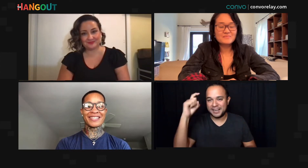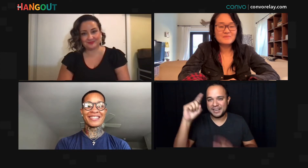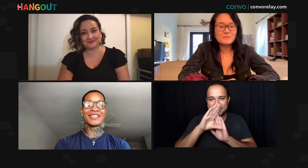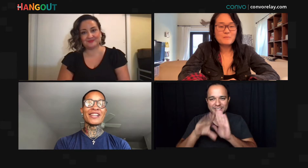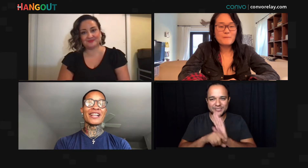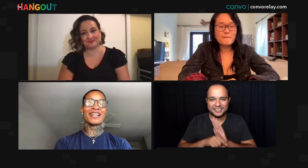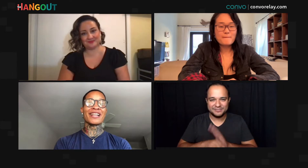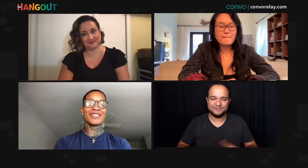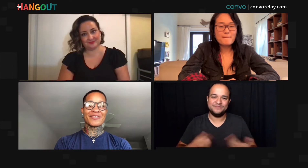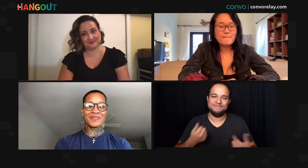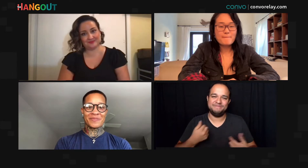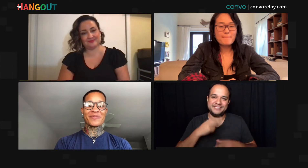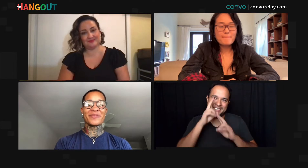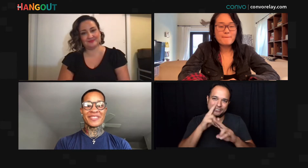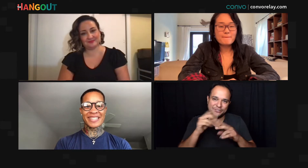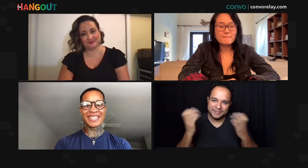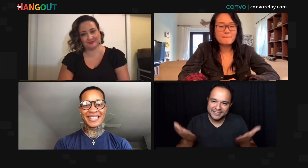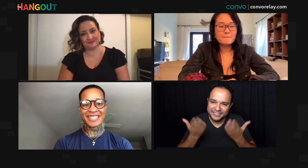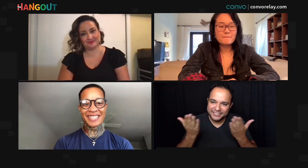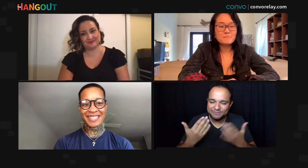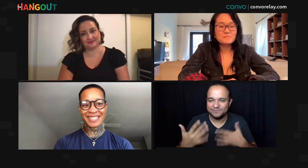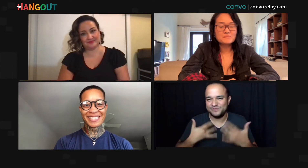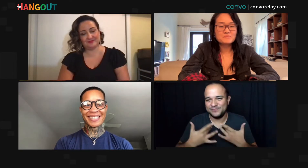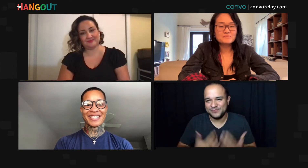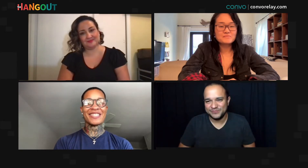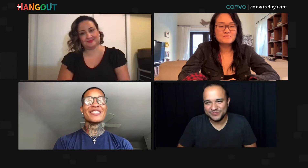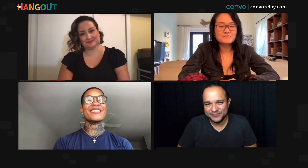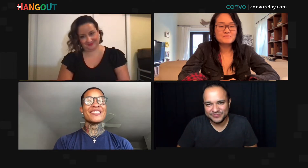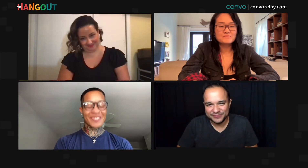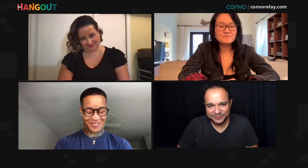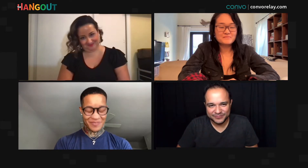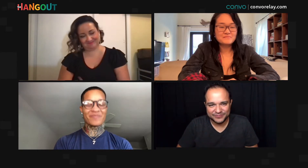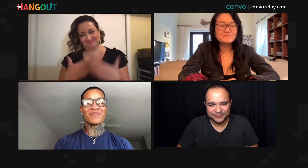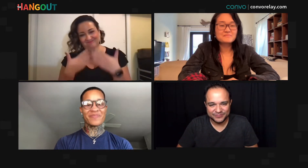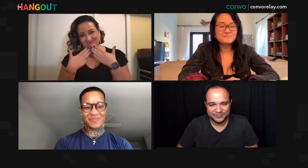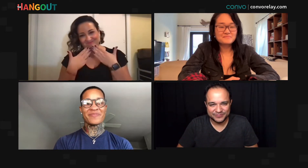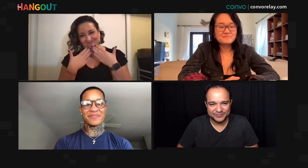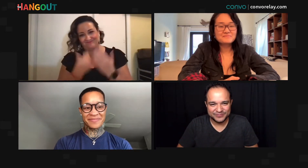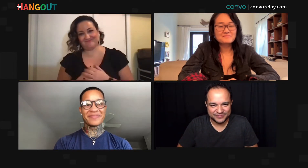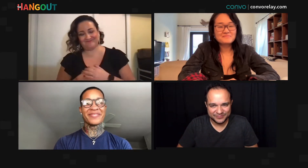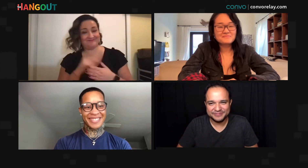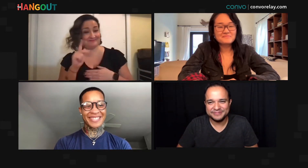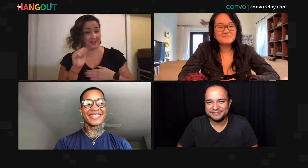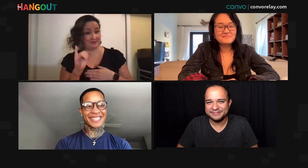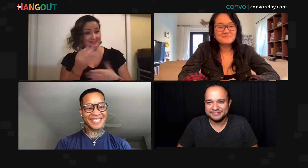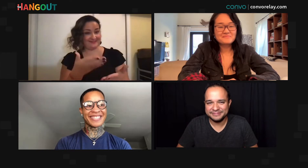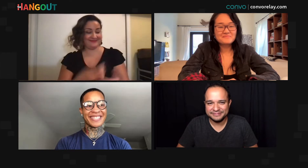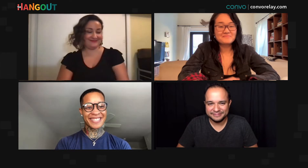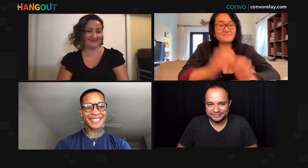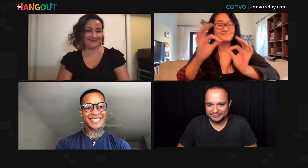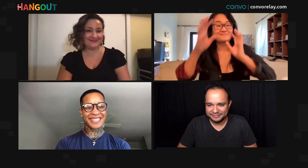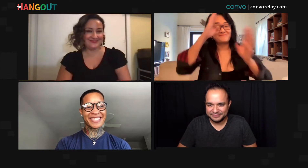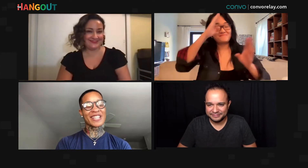V-neck shirt and I have a black background. I'm very honored and excited to be here. Thank you. All right,